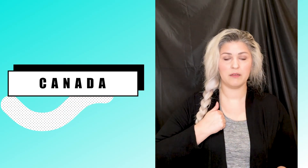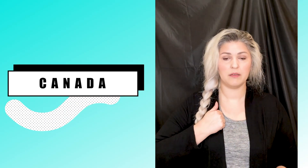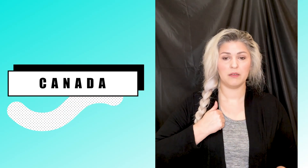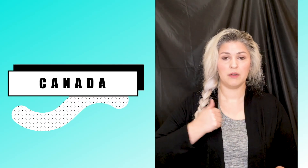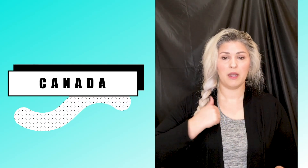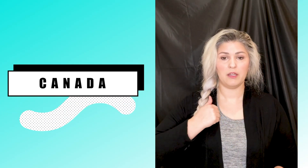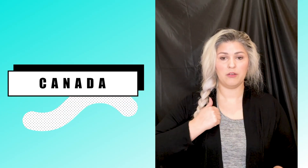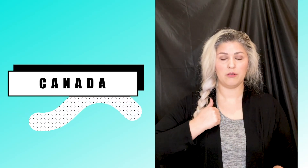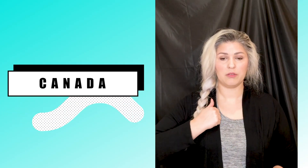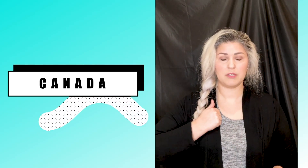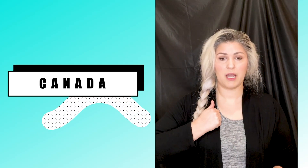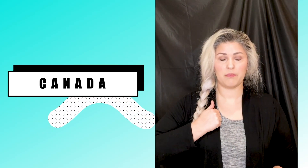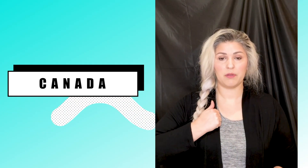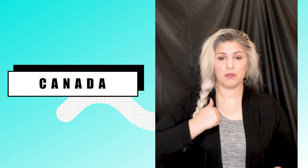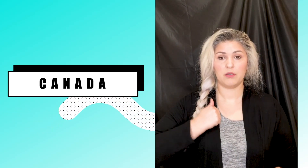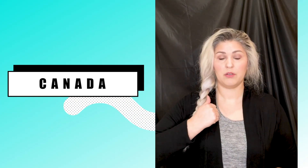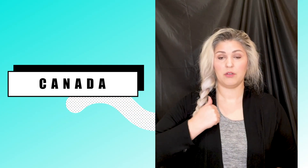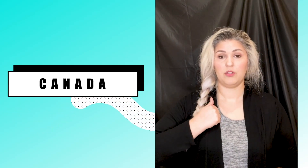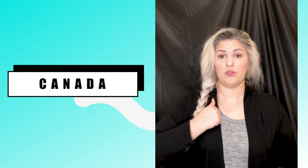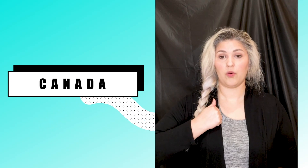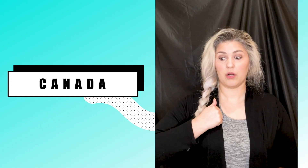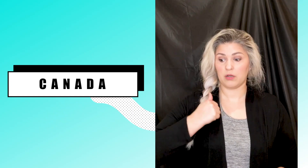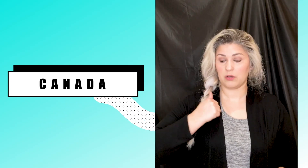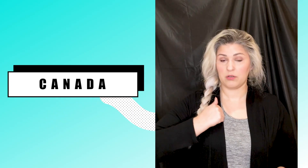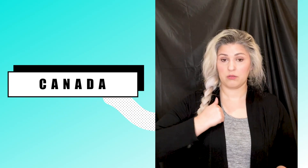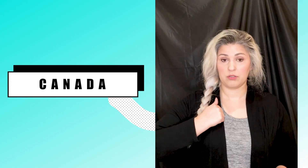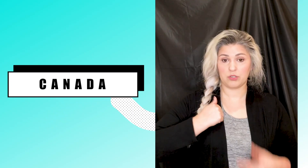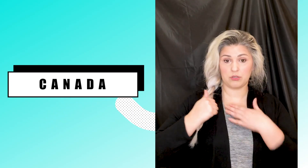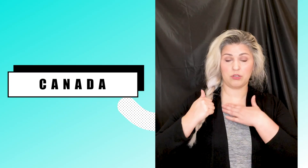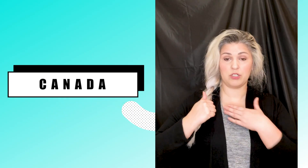side and you tap your